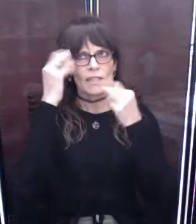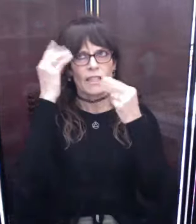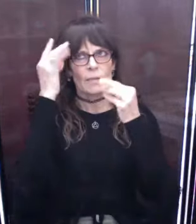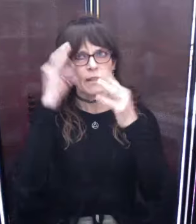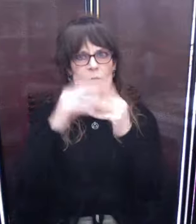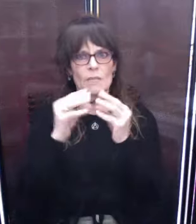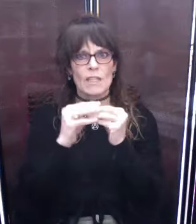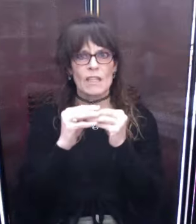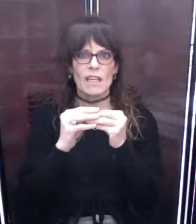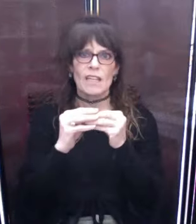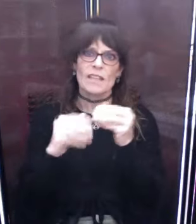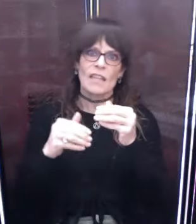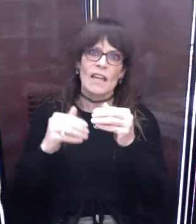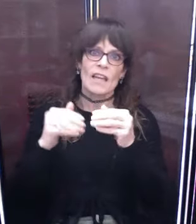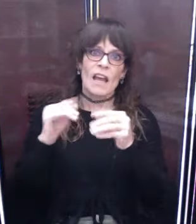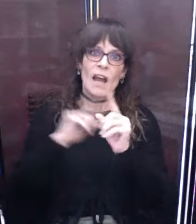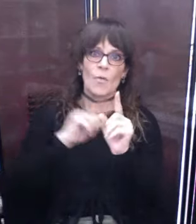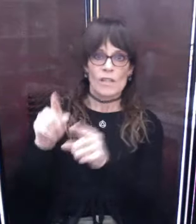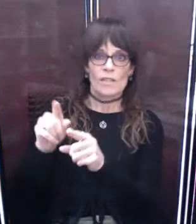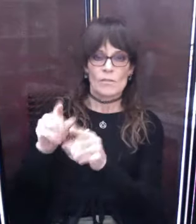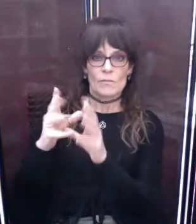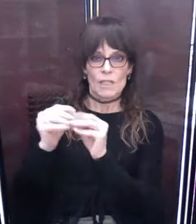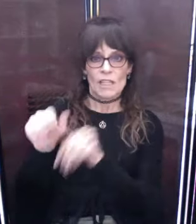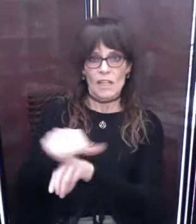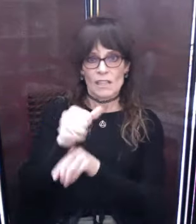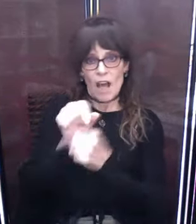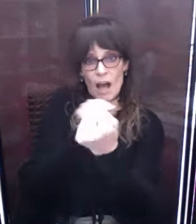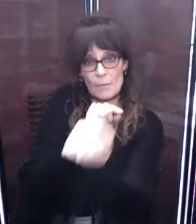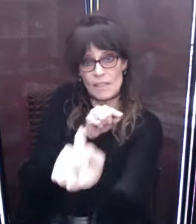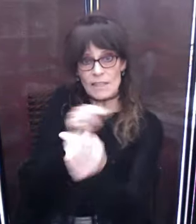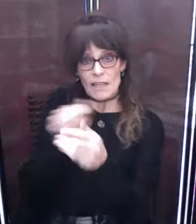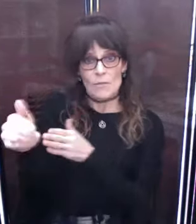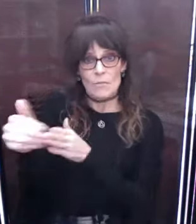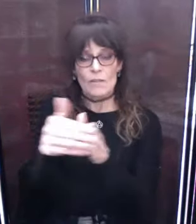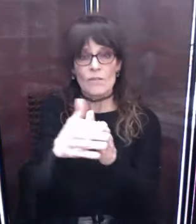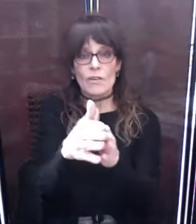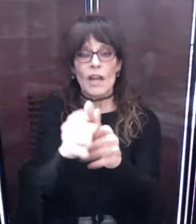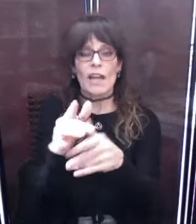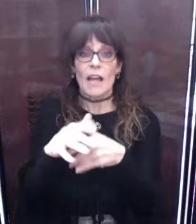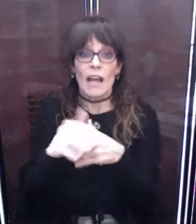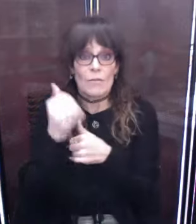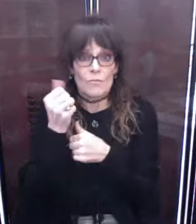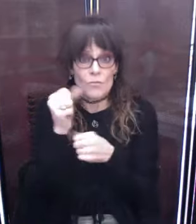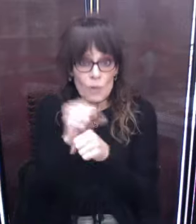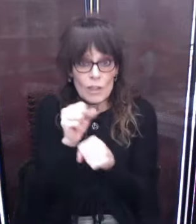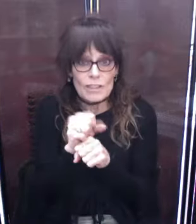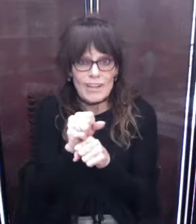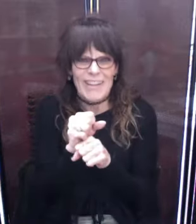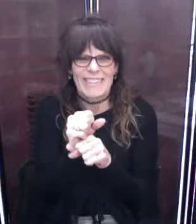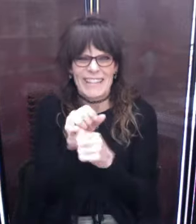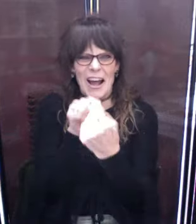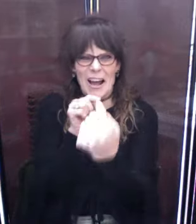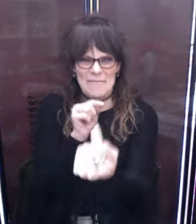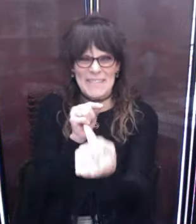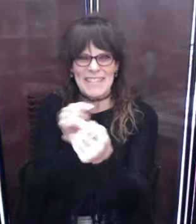that night on the other side of the river. And I did that for a couple of nights. And and I worked on the other side of the river too. And it was like 3 or